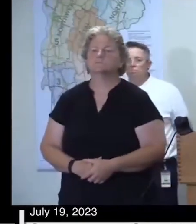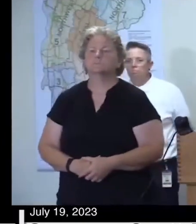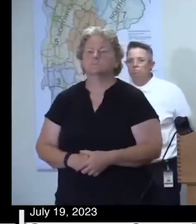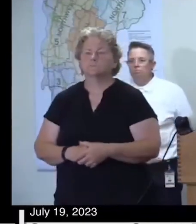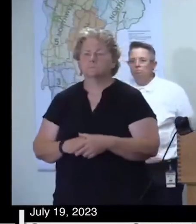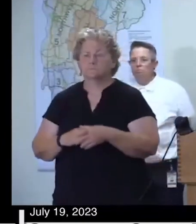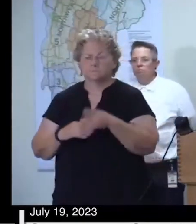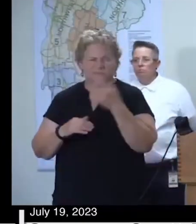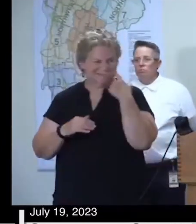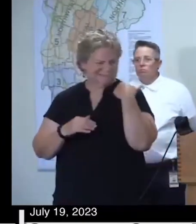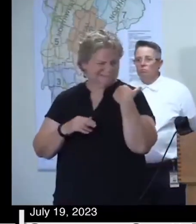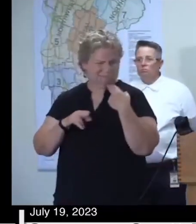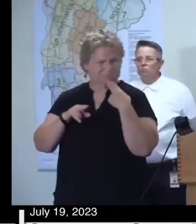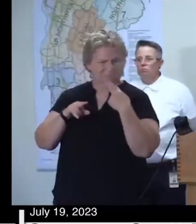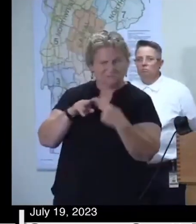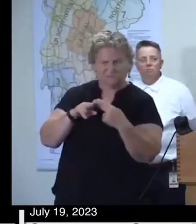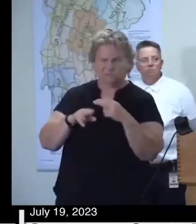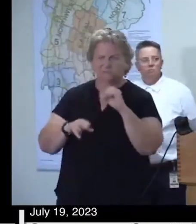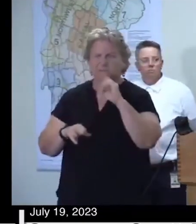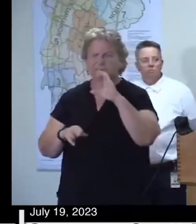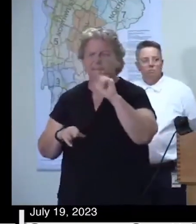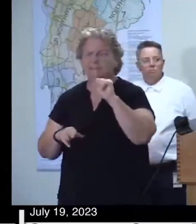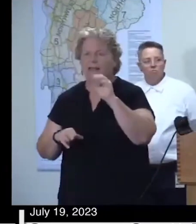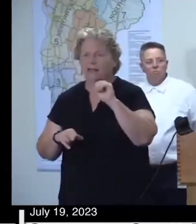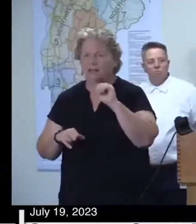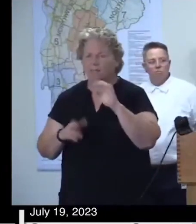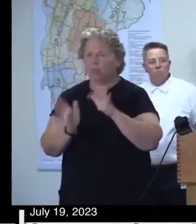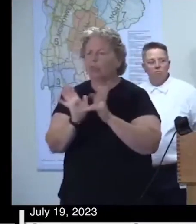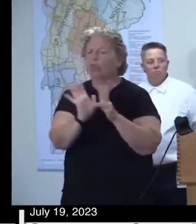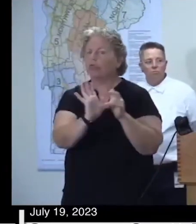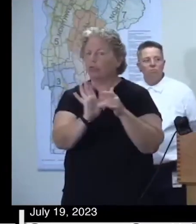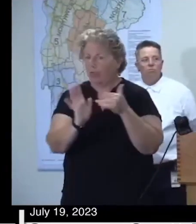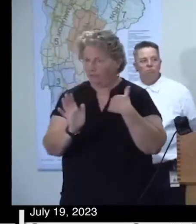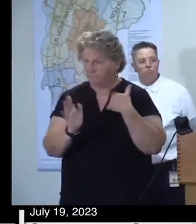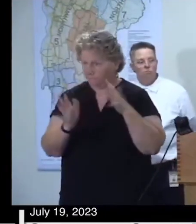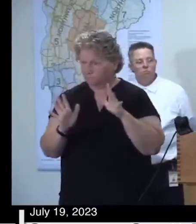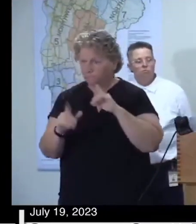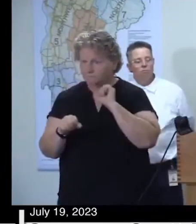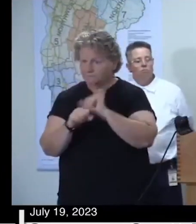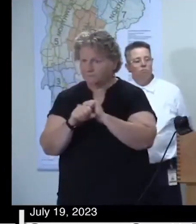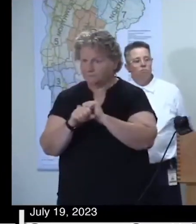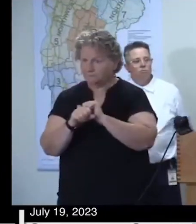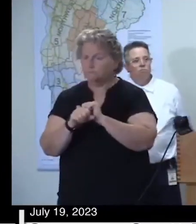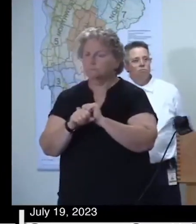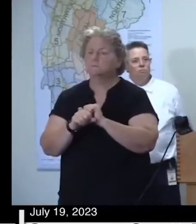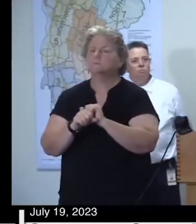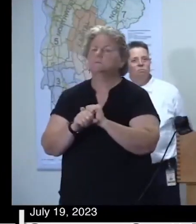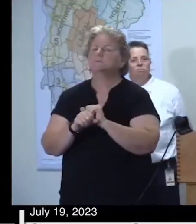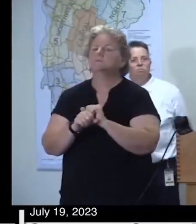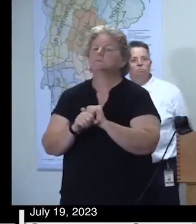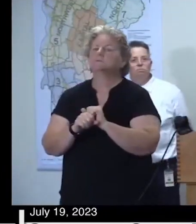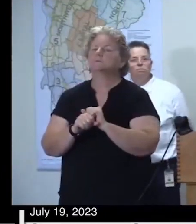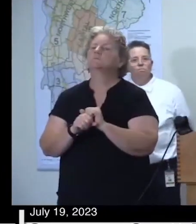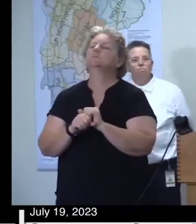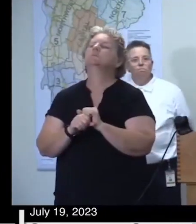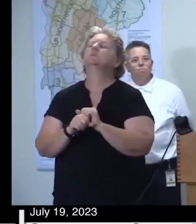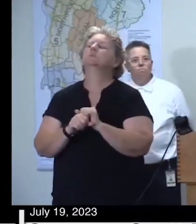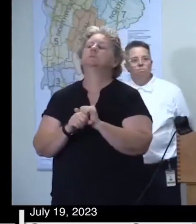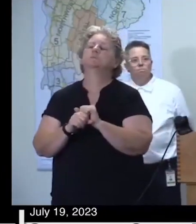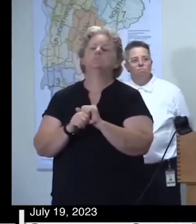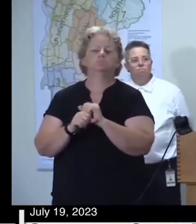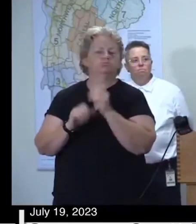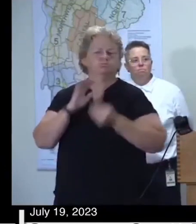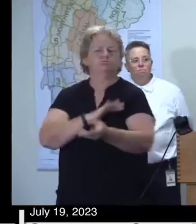or are you guys just kind of preparing for that? We always prepare for that because we know it comes. There actually was one report of